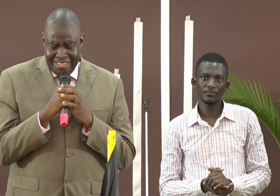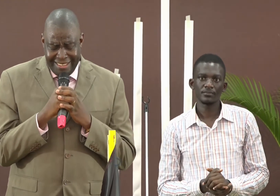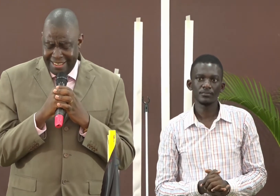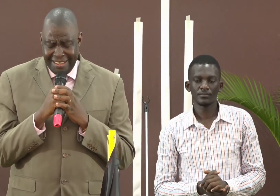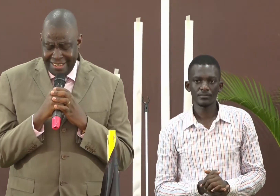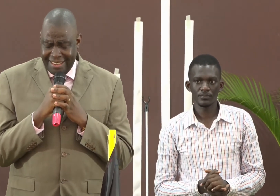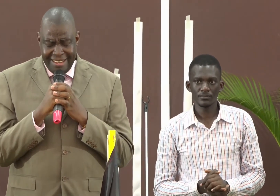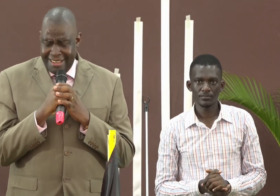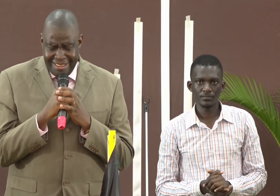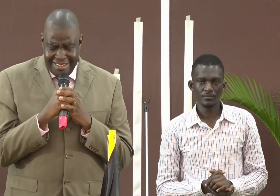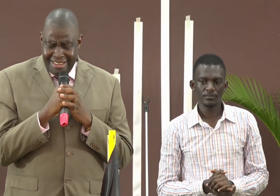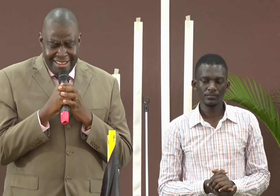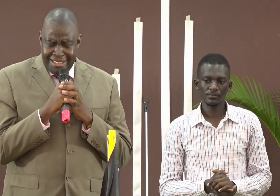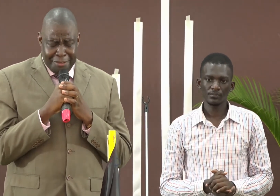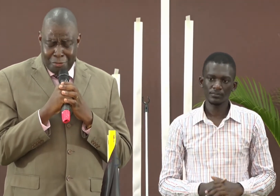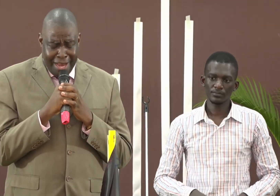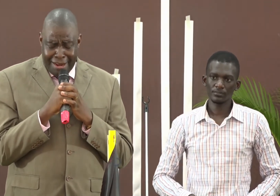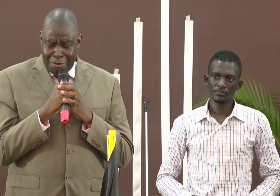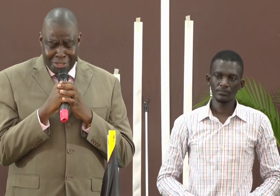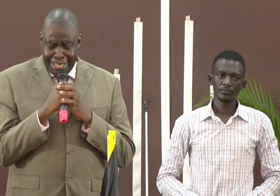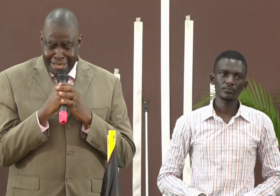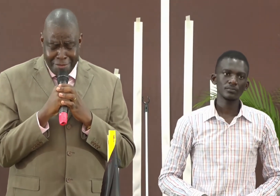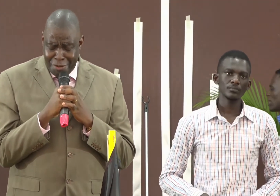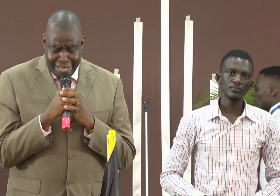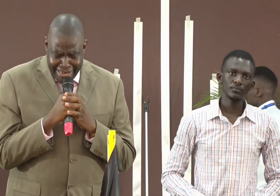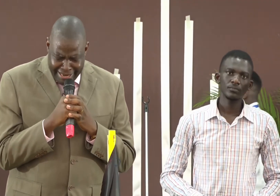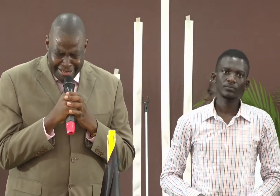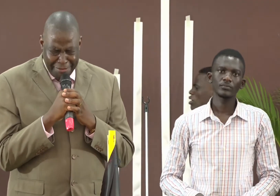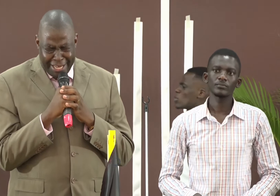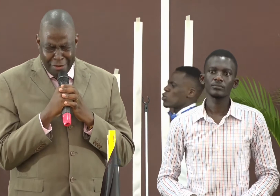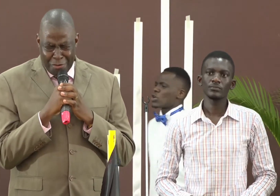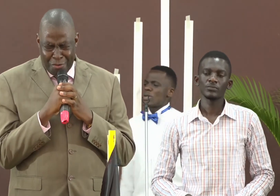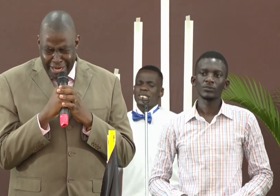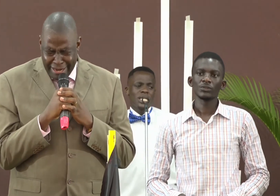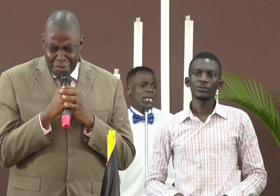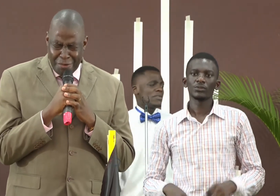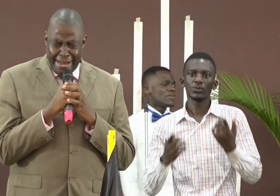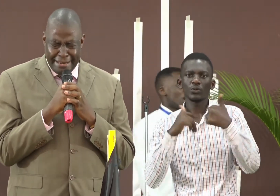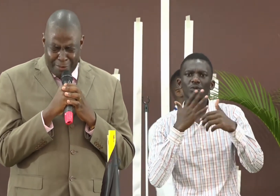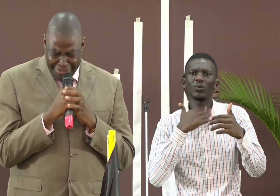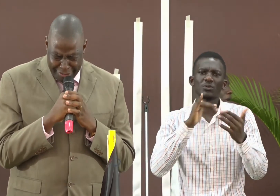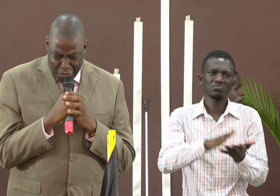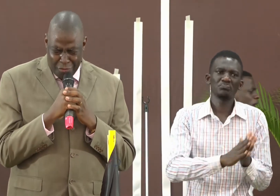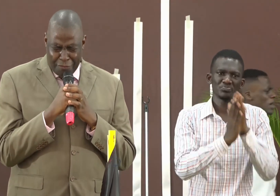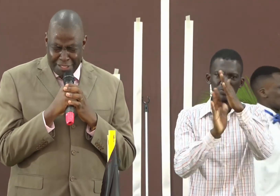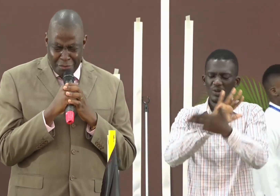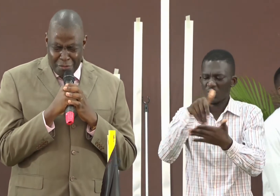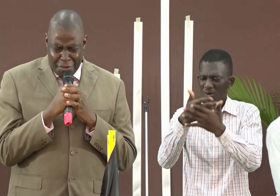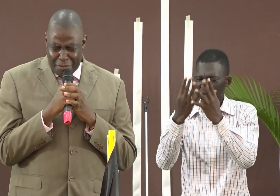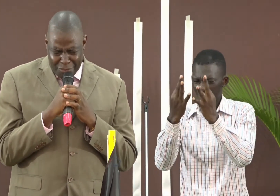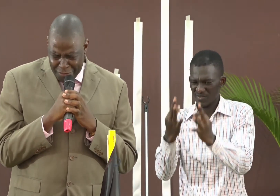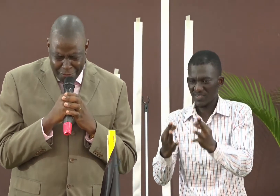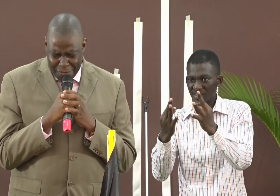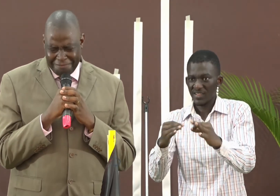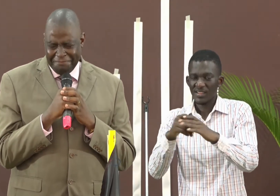dust, our God raises another level. Bagalo kuteka byonna ebigenda okubeera mu Uganda wansi w'obufuzi